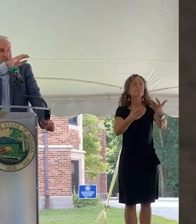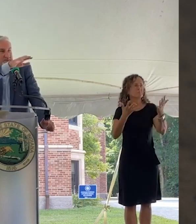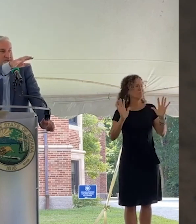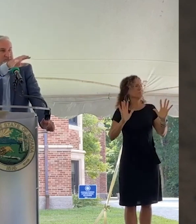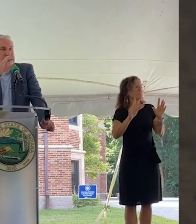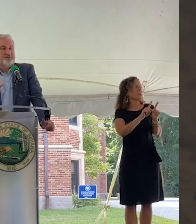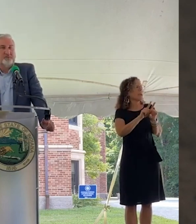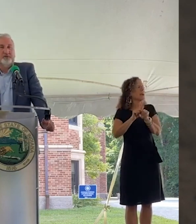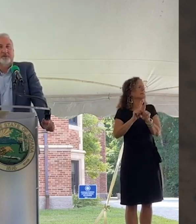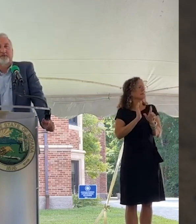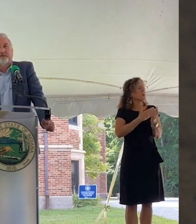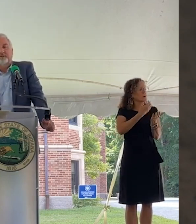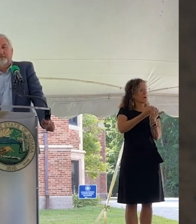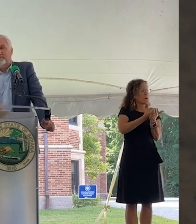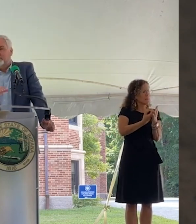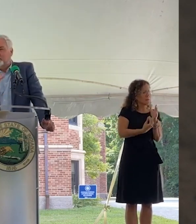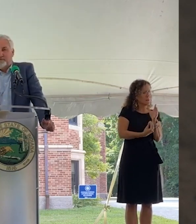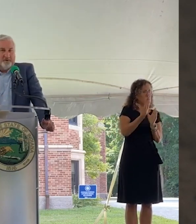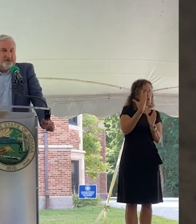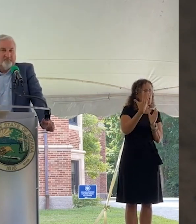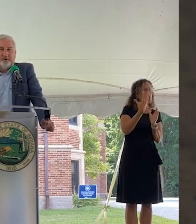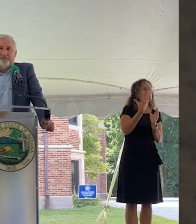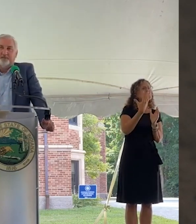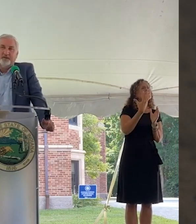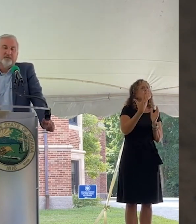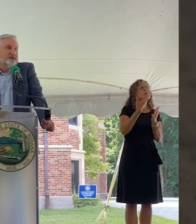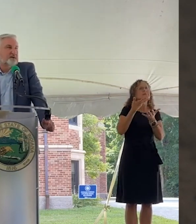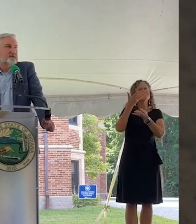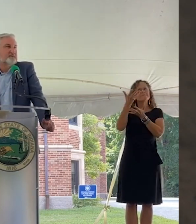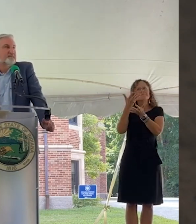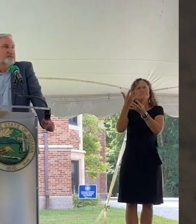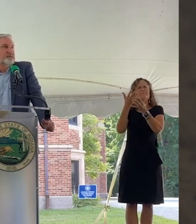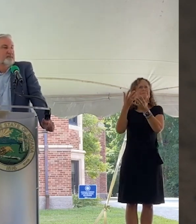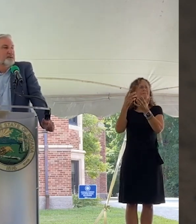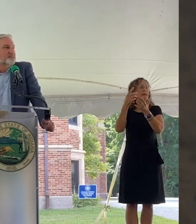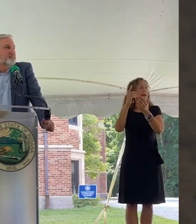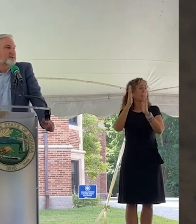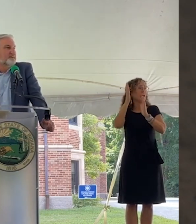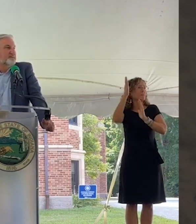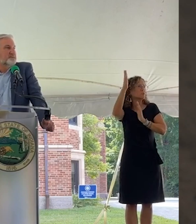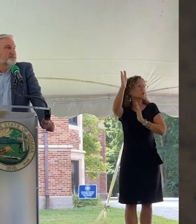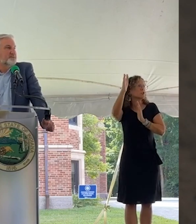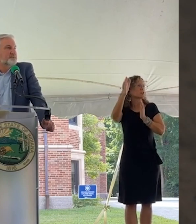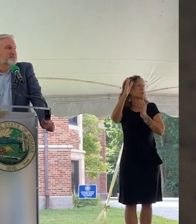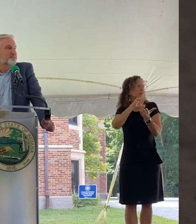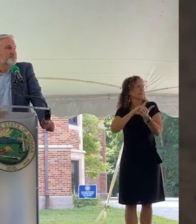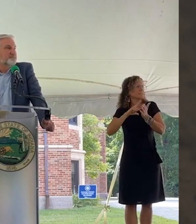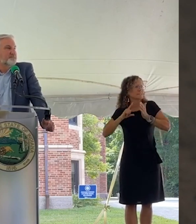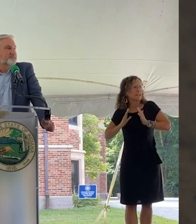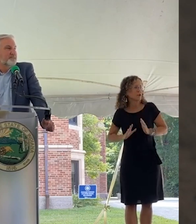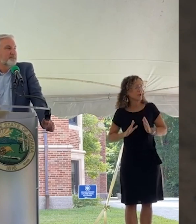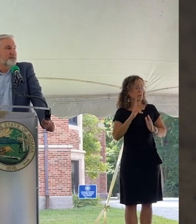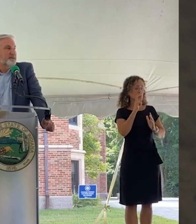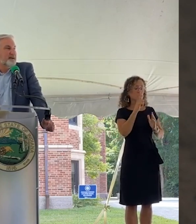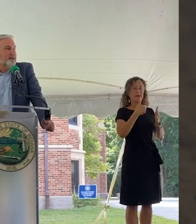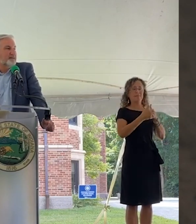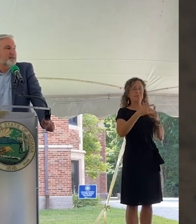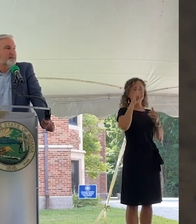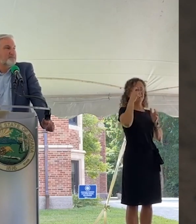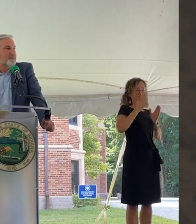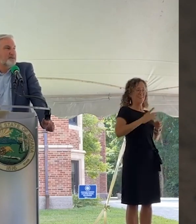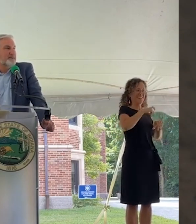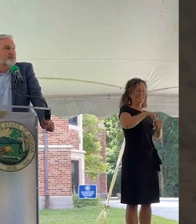get to the legislature, whatever governor may be there, we get to make decisions